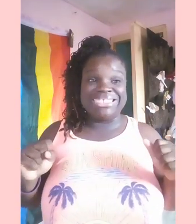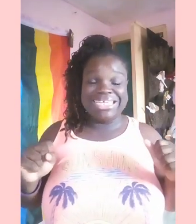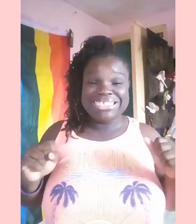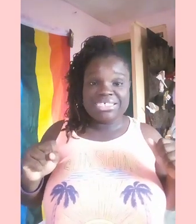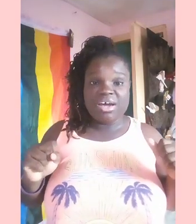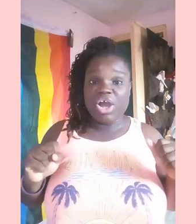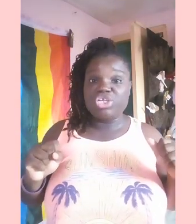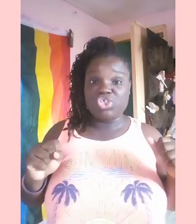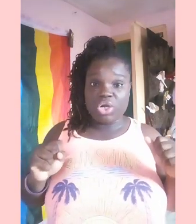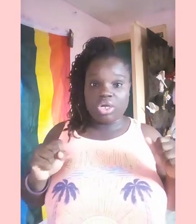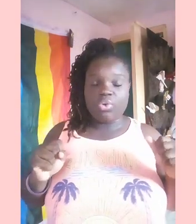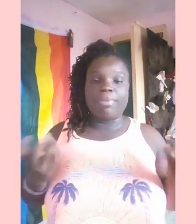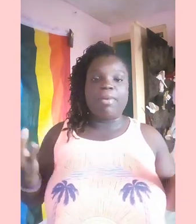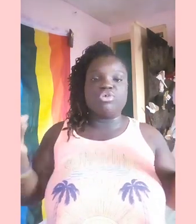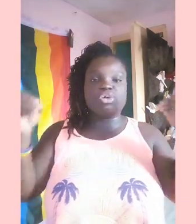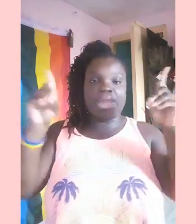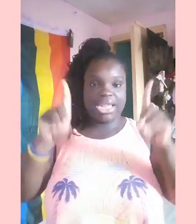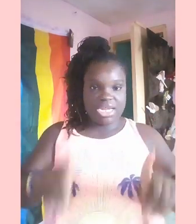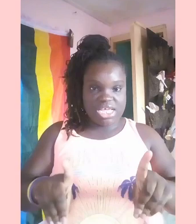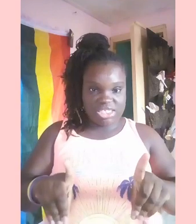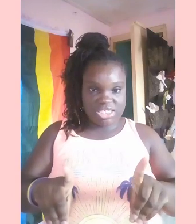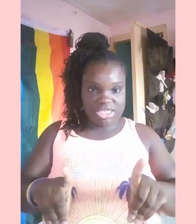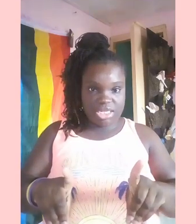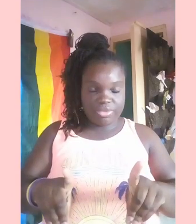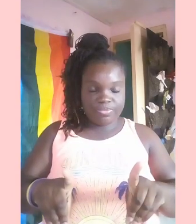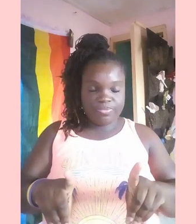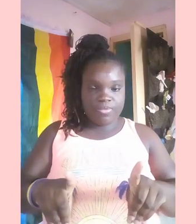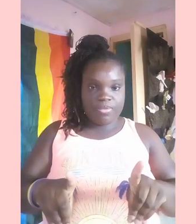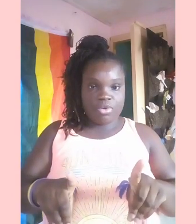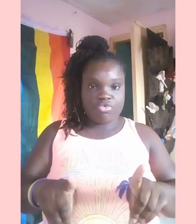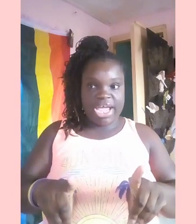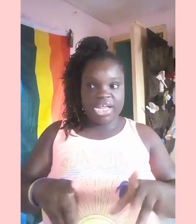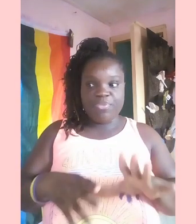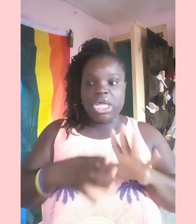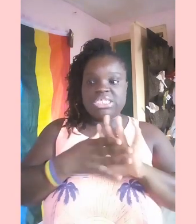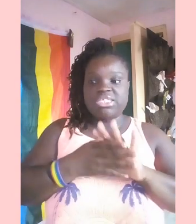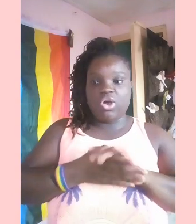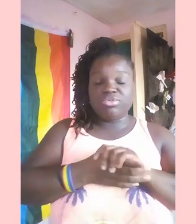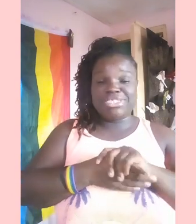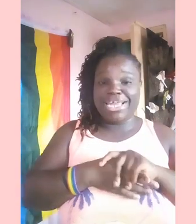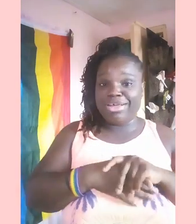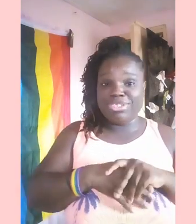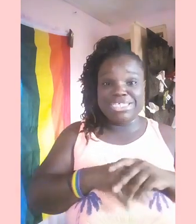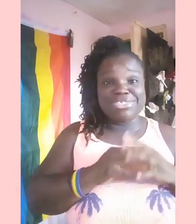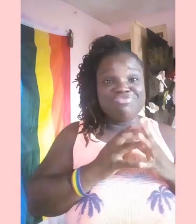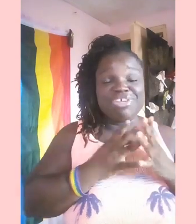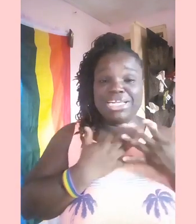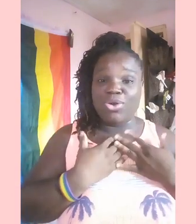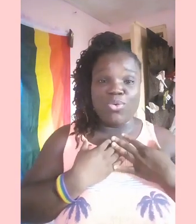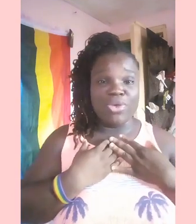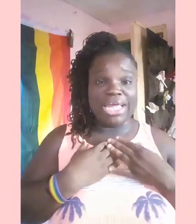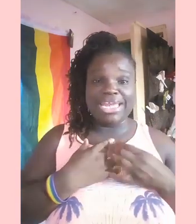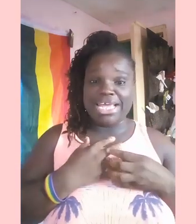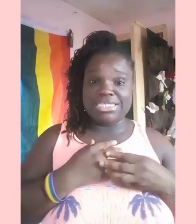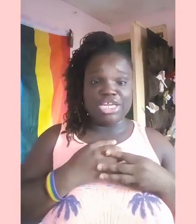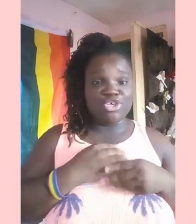Did or done, would I probably do something like this, right? So sign language is really cool and nice and